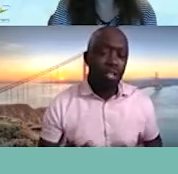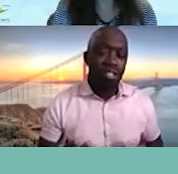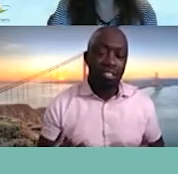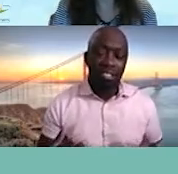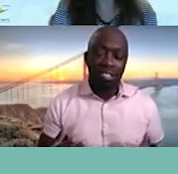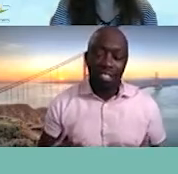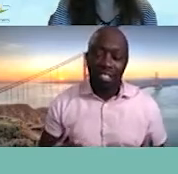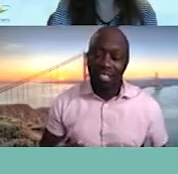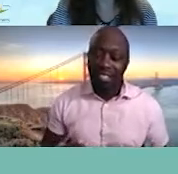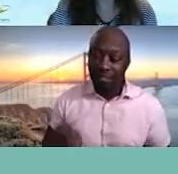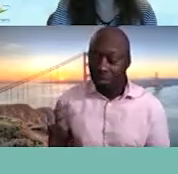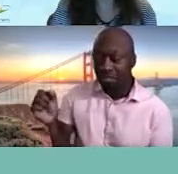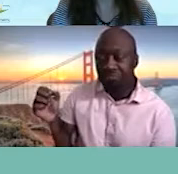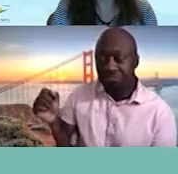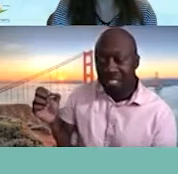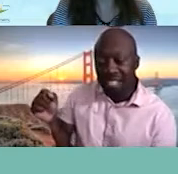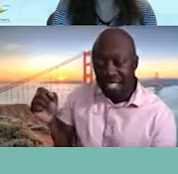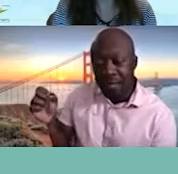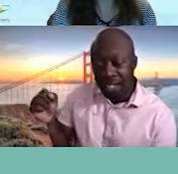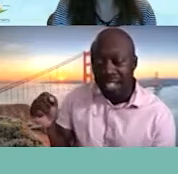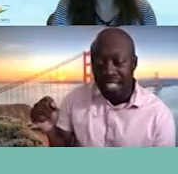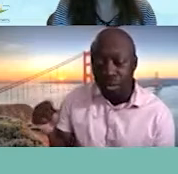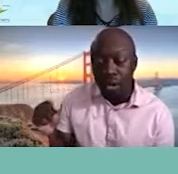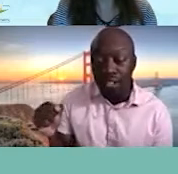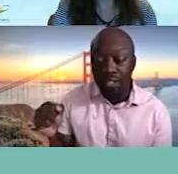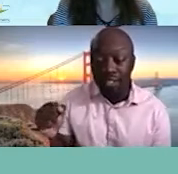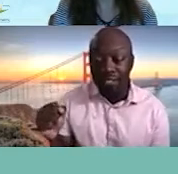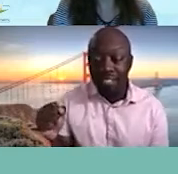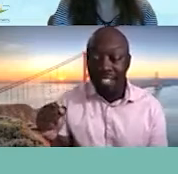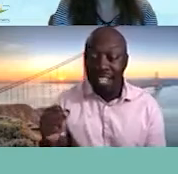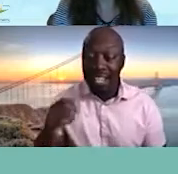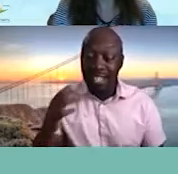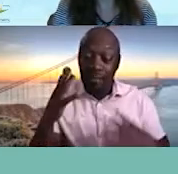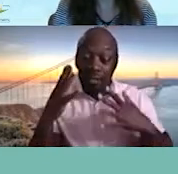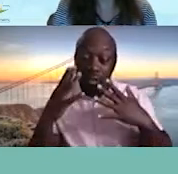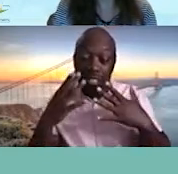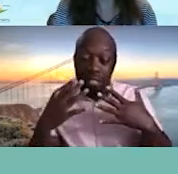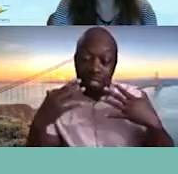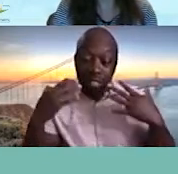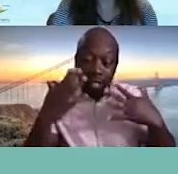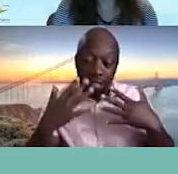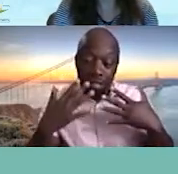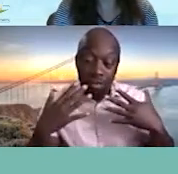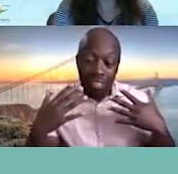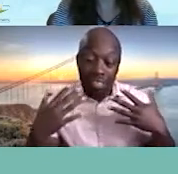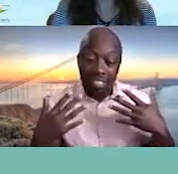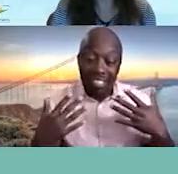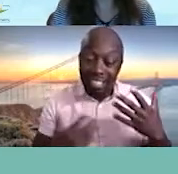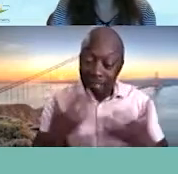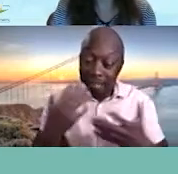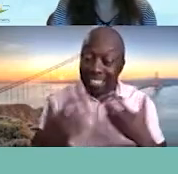little one, well, signed MILK as well. And if you notice, the mother